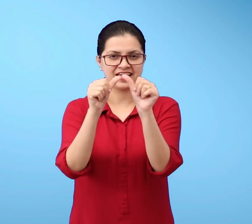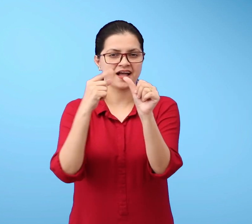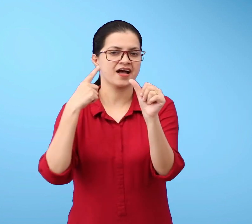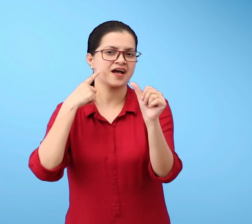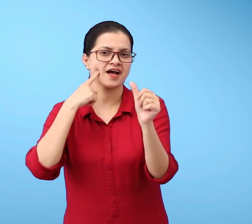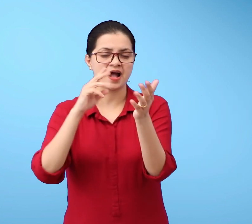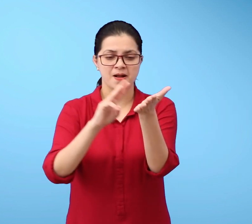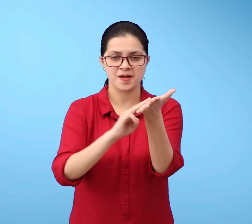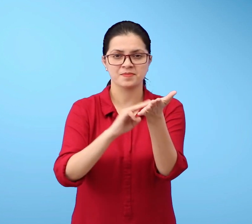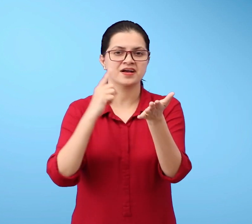Gemini,